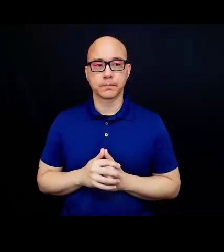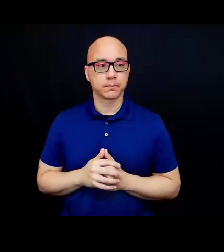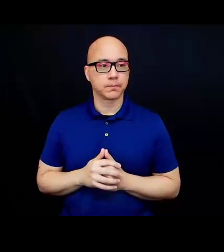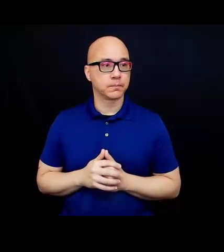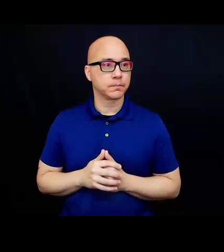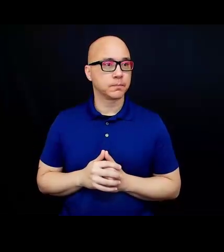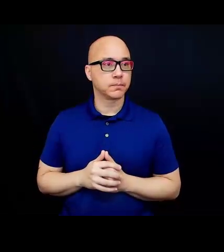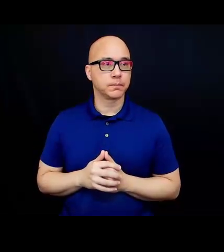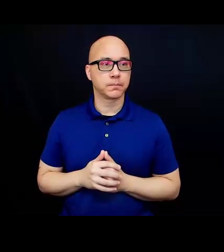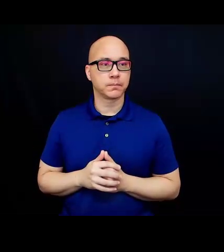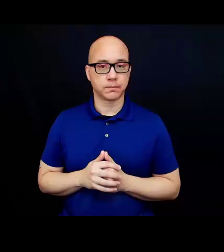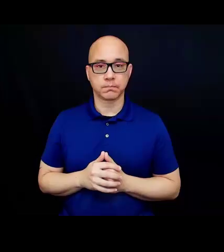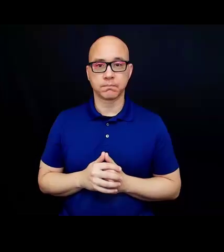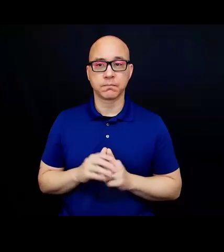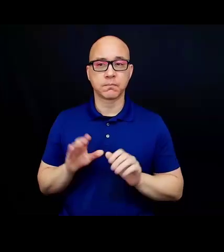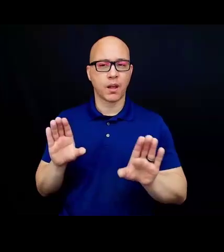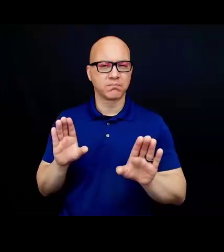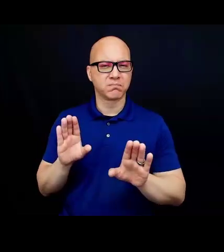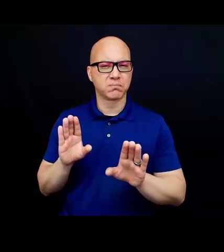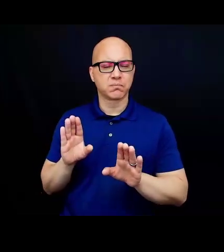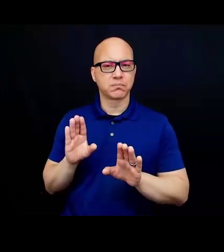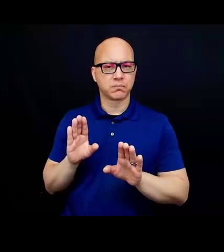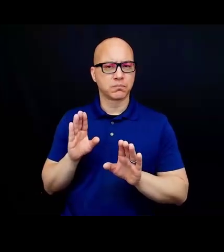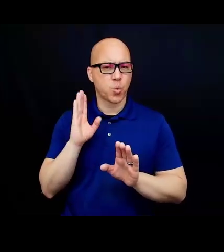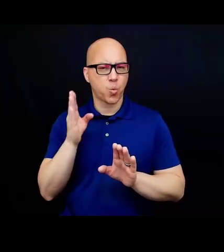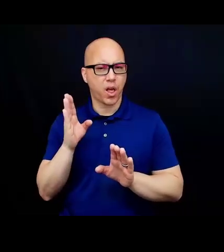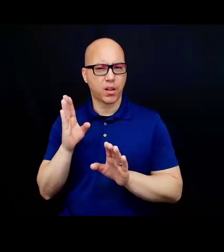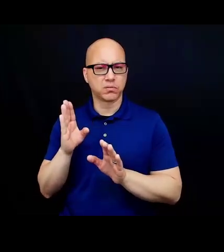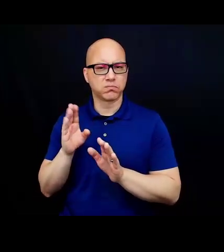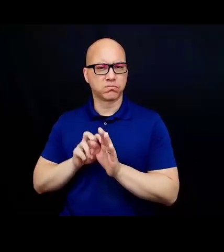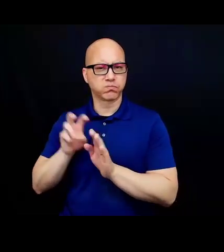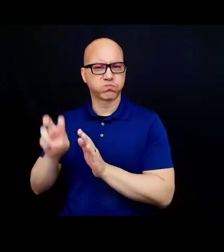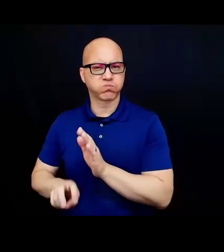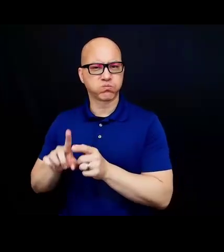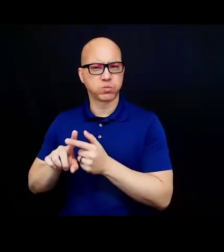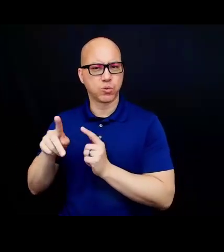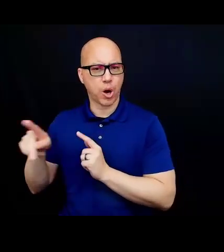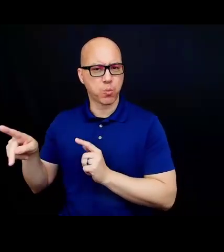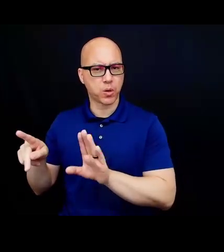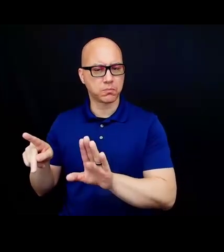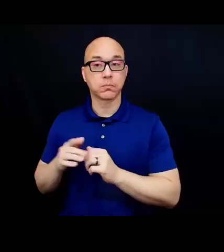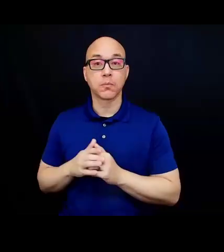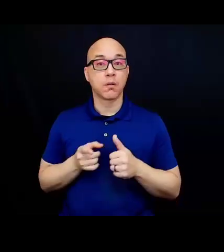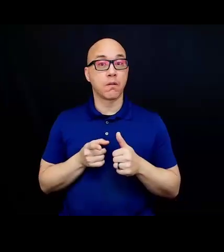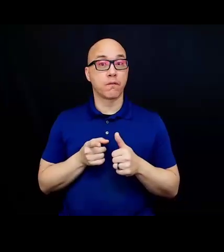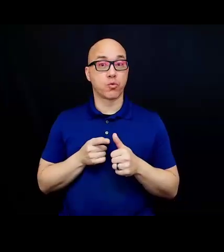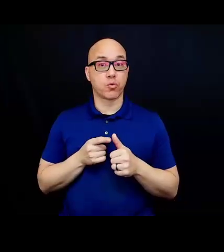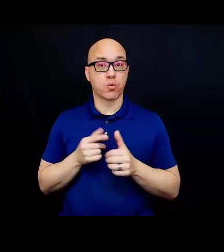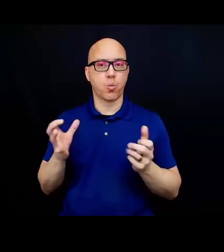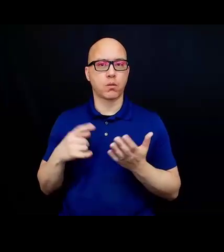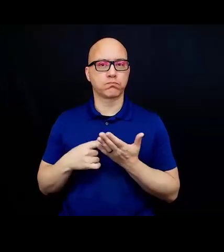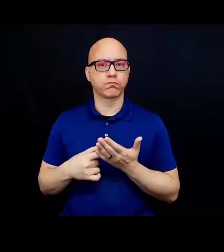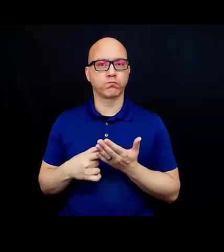deep into the PowerPoint presentation, I want to talk just for a second about your current